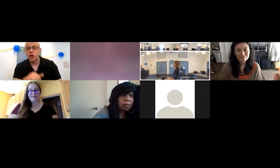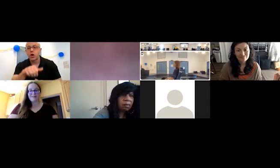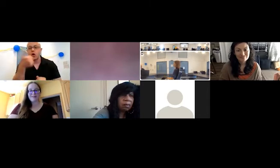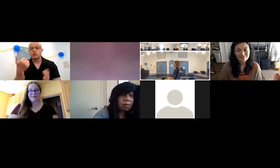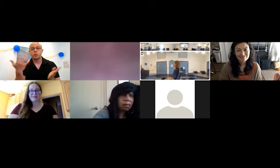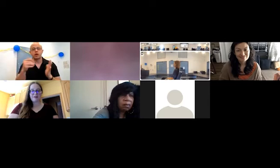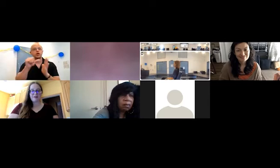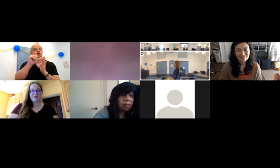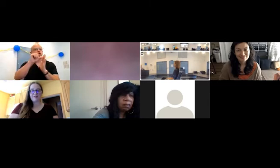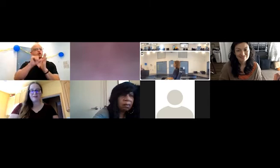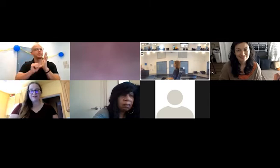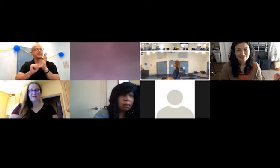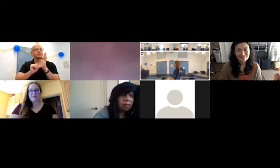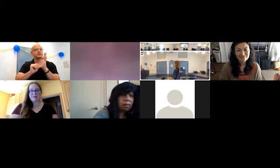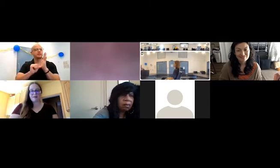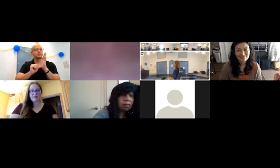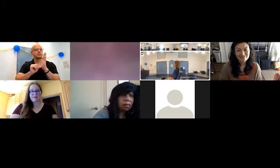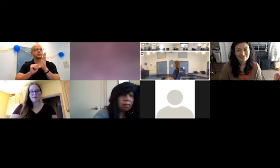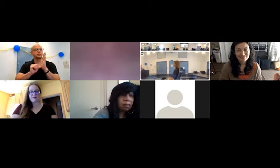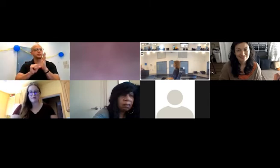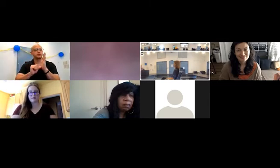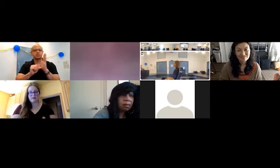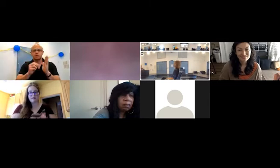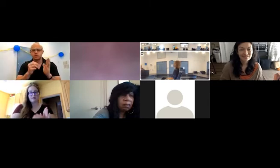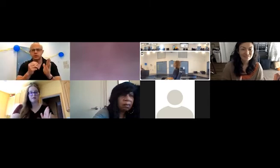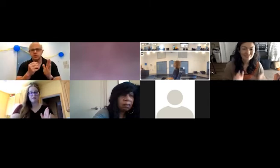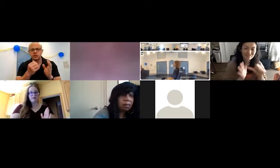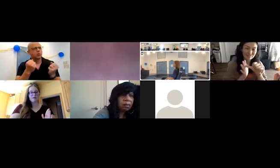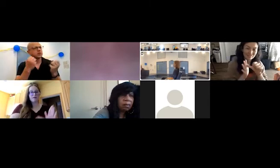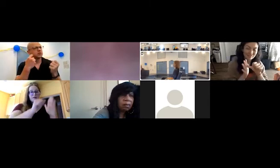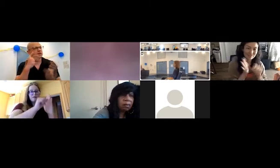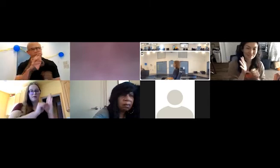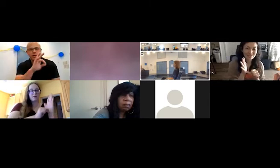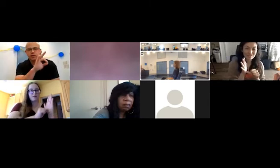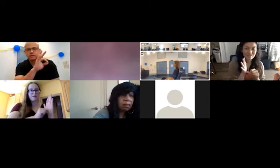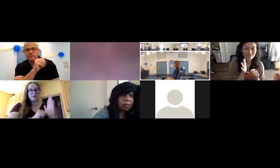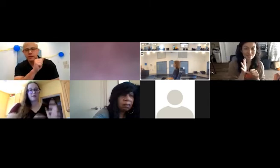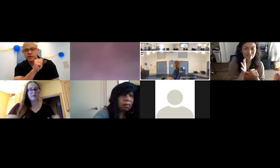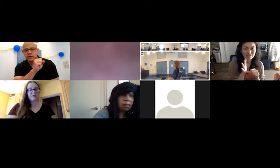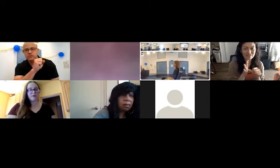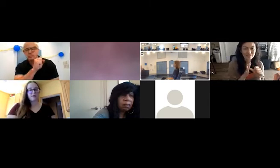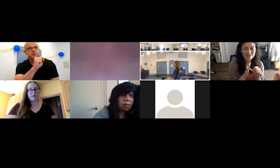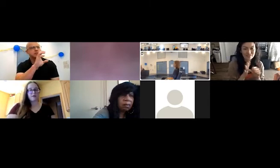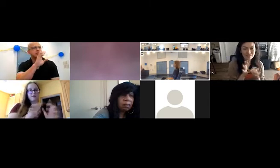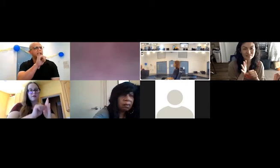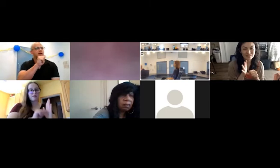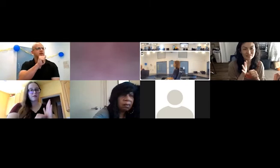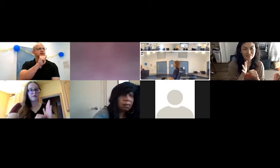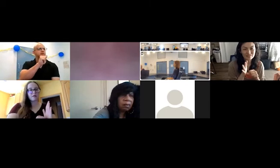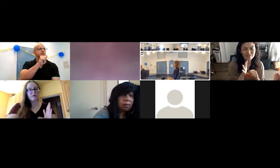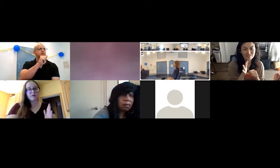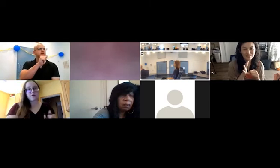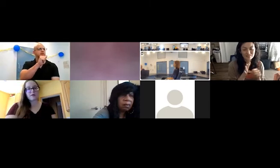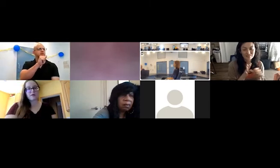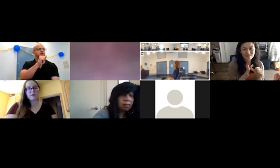problem. Yeah, it's fine. Surgery. I think.